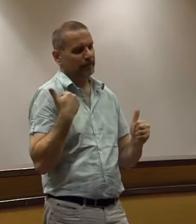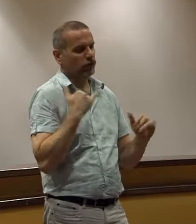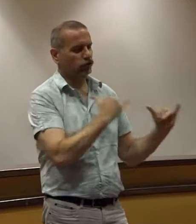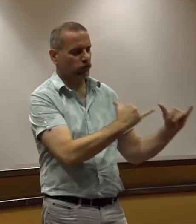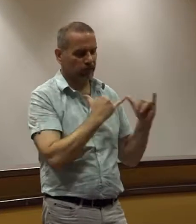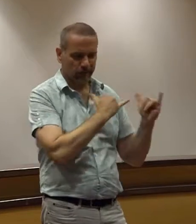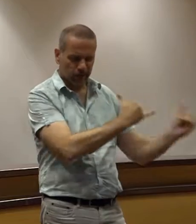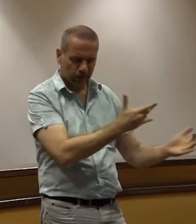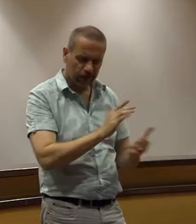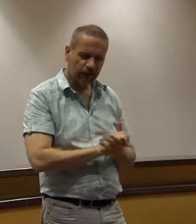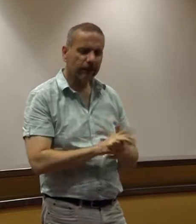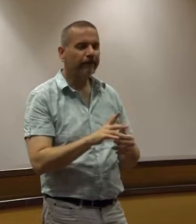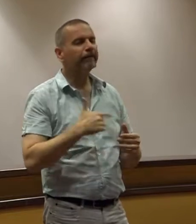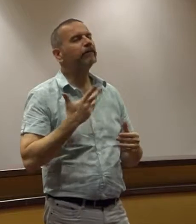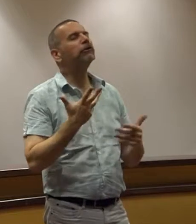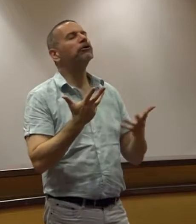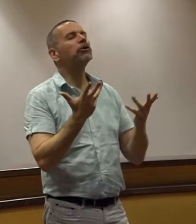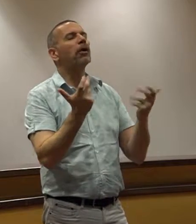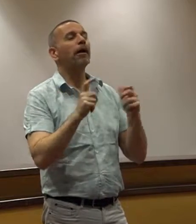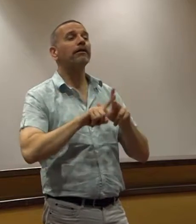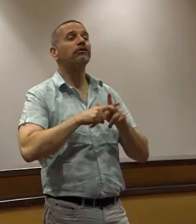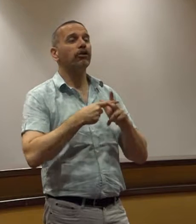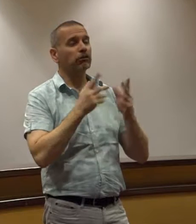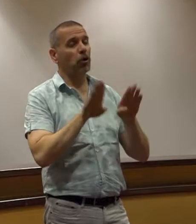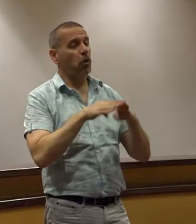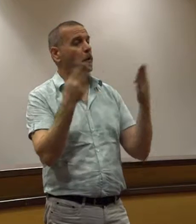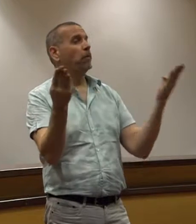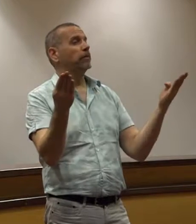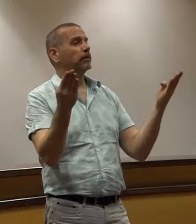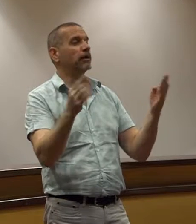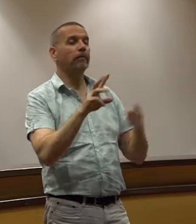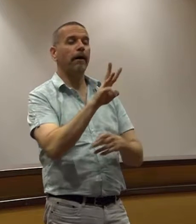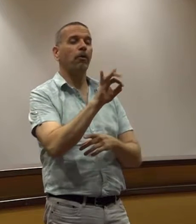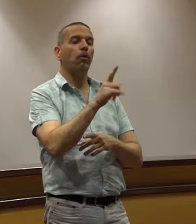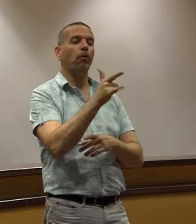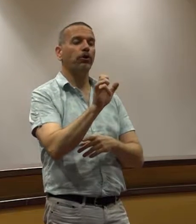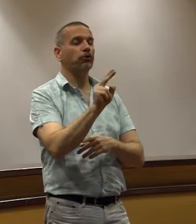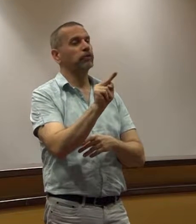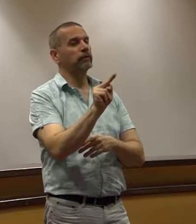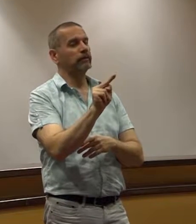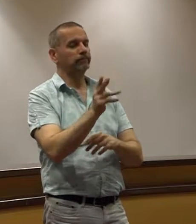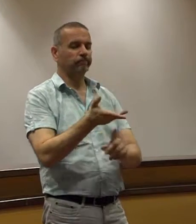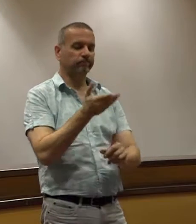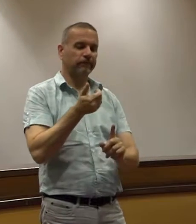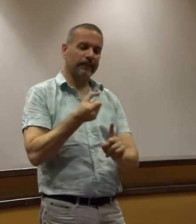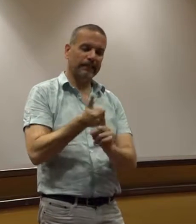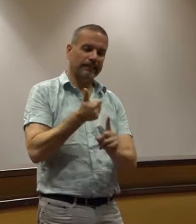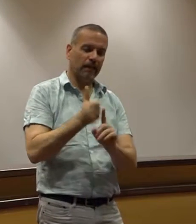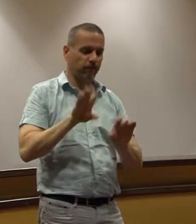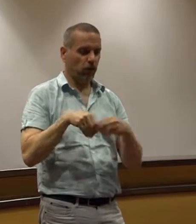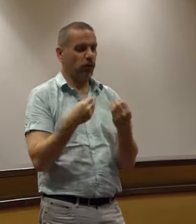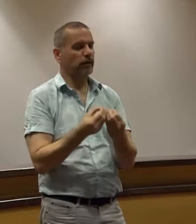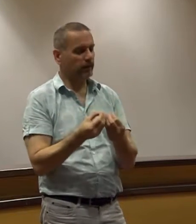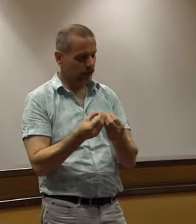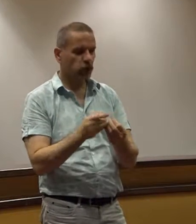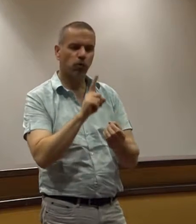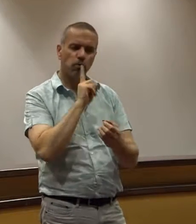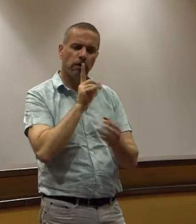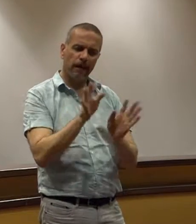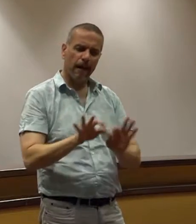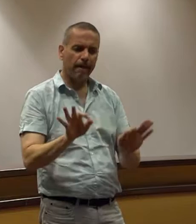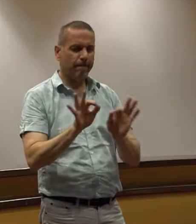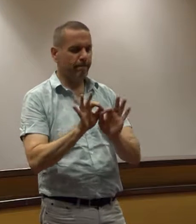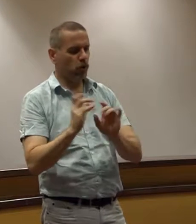So I want to start by saying that WoodGreen is a key contributor